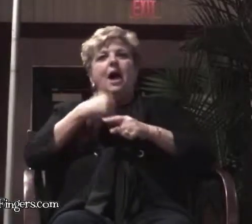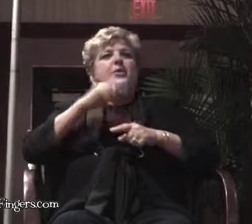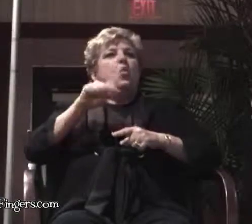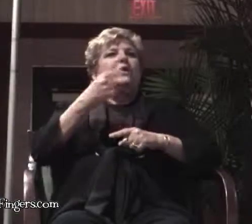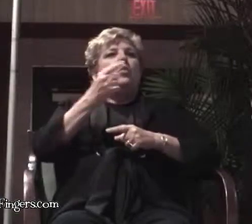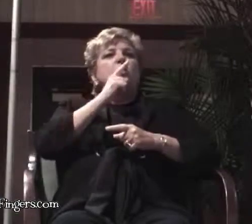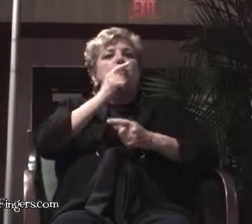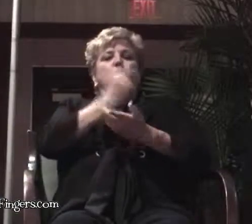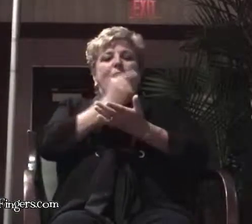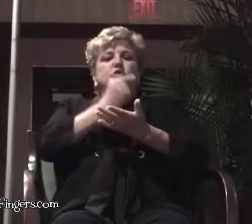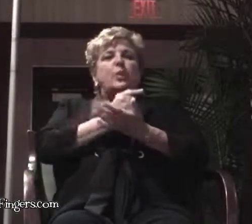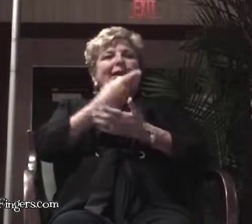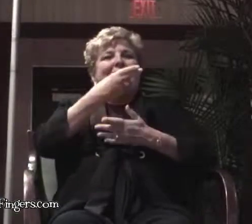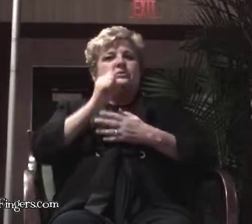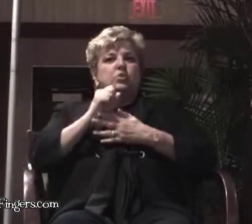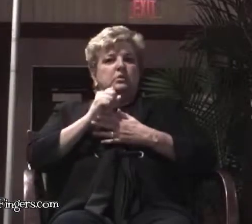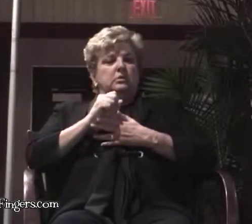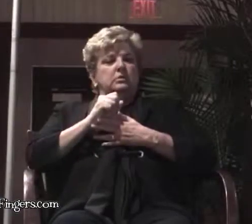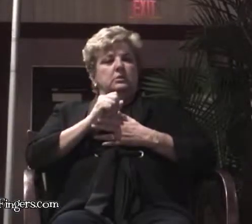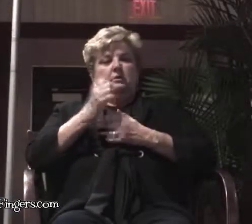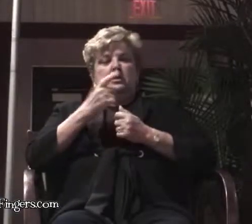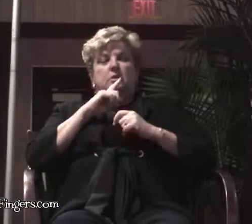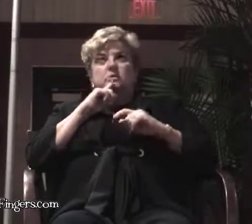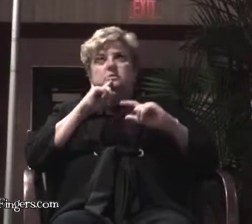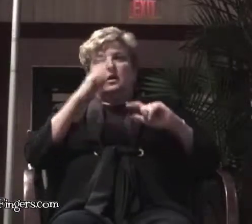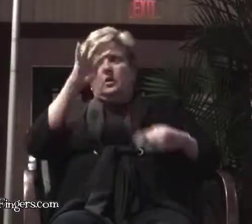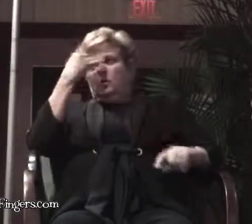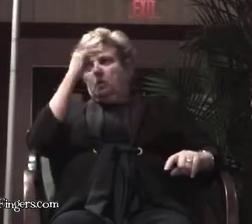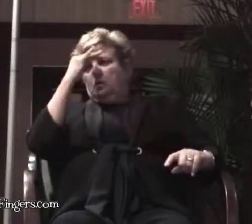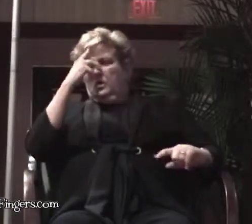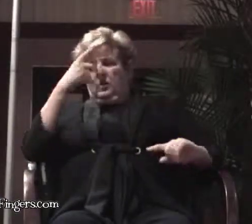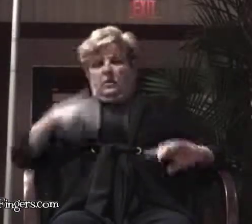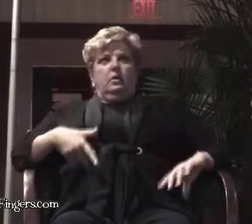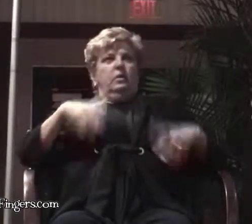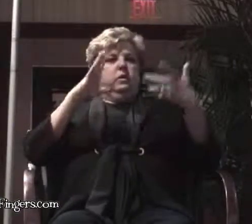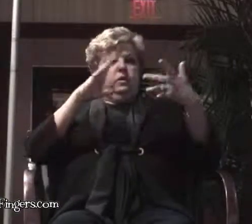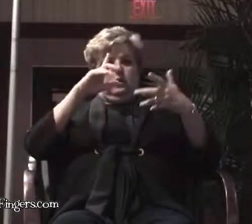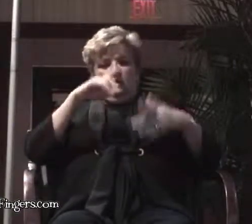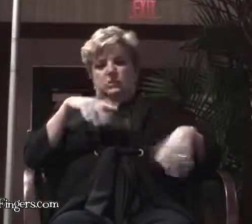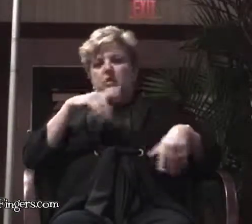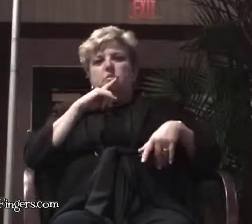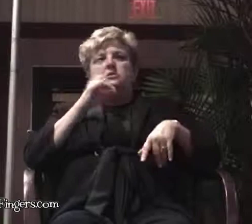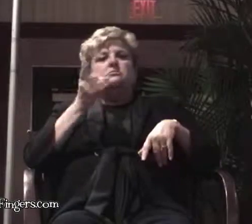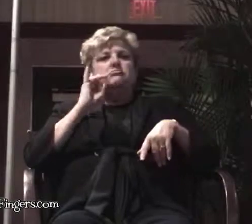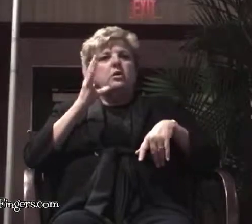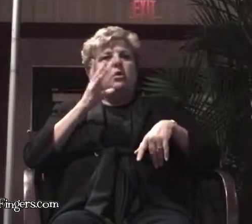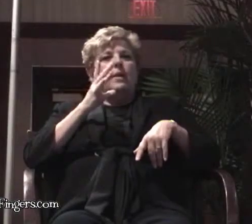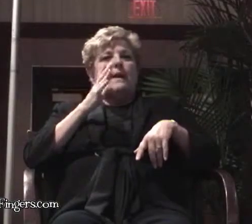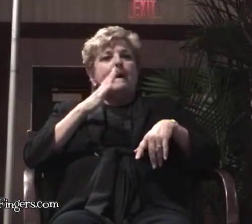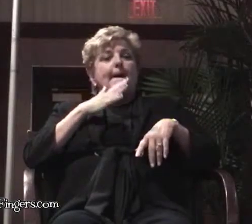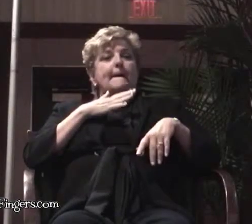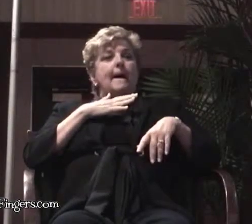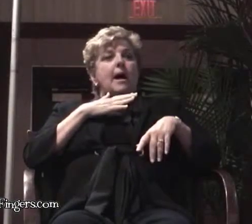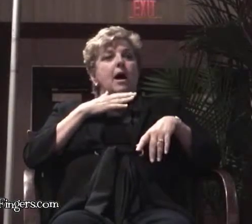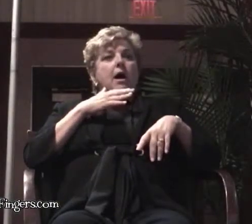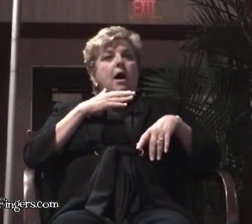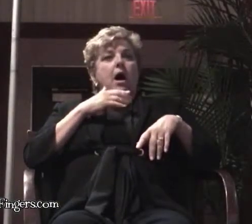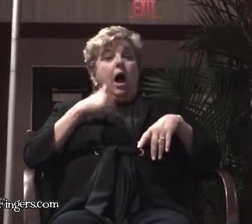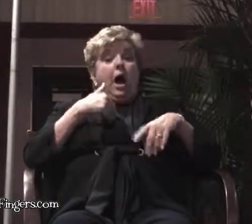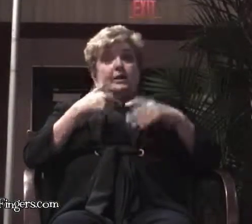was so insane, it was so mad in my home that my sister and I, we tried to run away when I was a little boy, but we got up